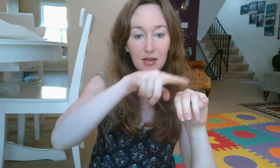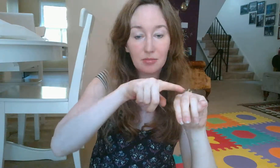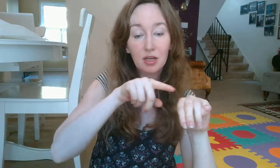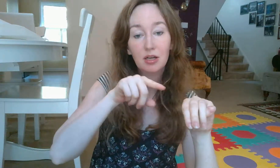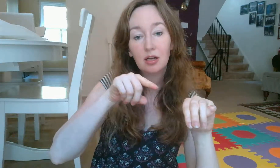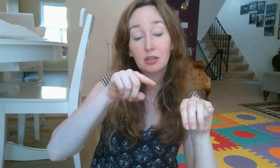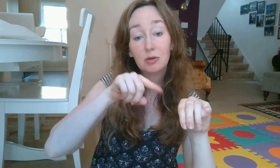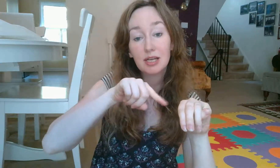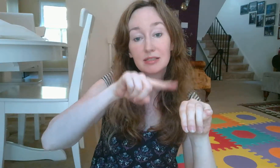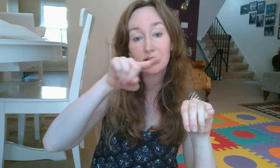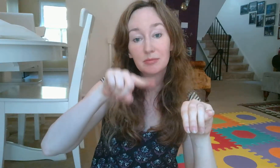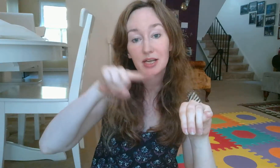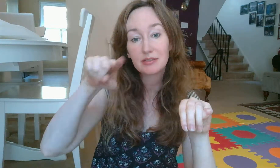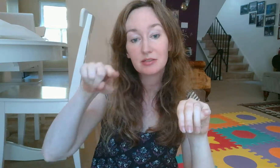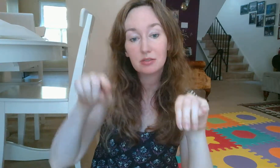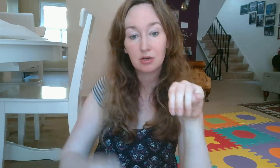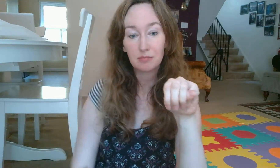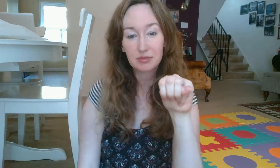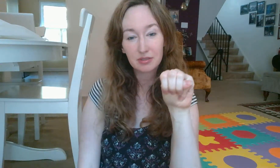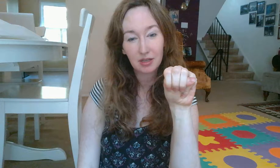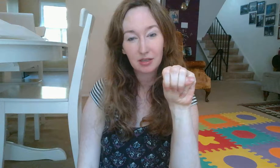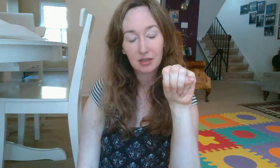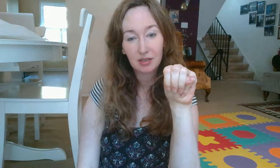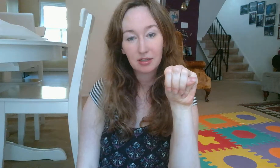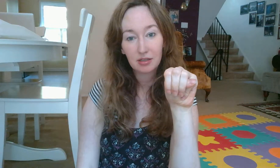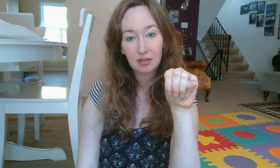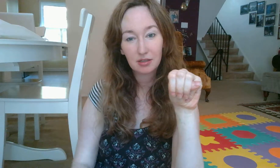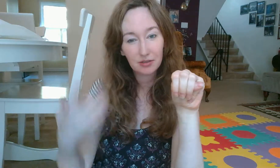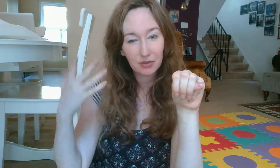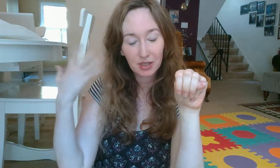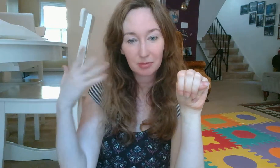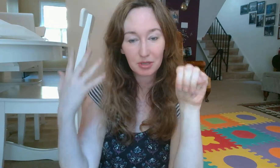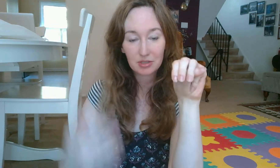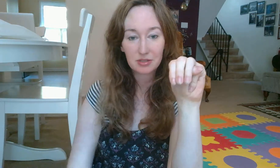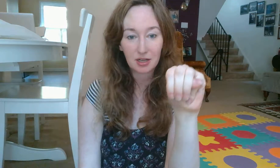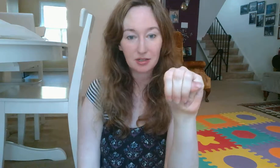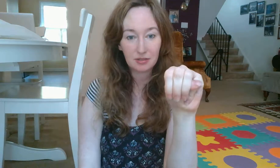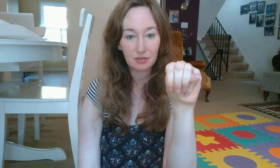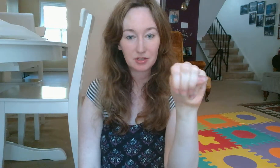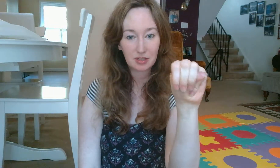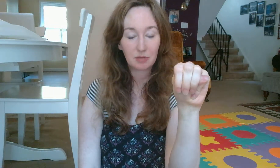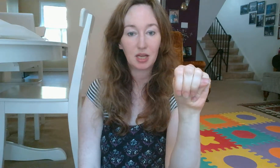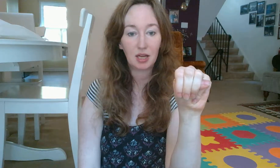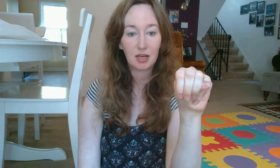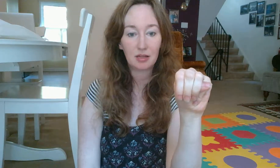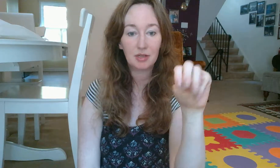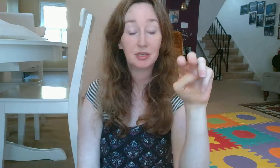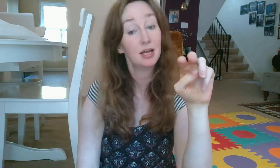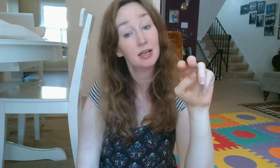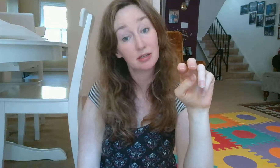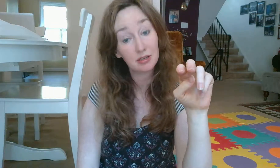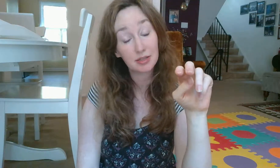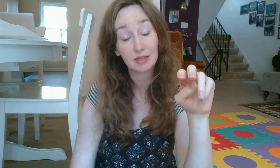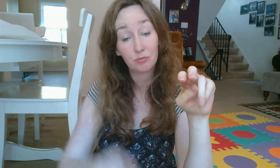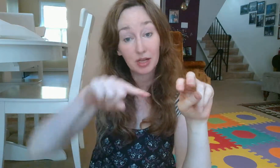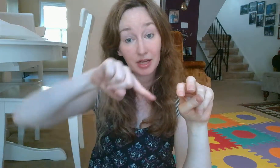M, a lowercase m, it has the 2 humps. If you think in pictures, it kind of looks like you're making an M. And then N, the same way, N